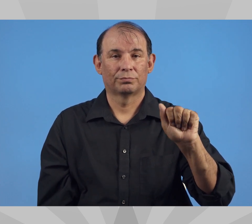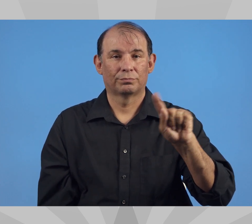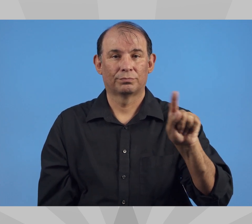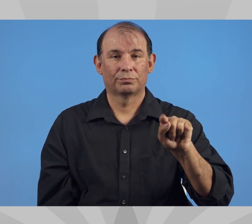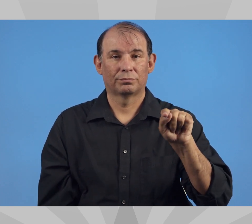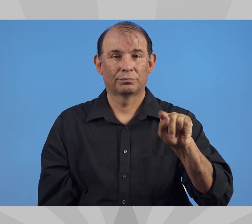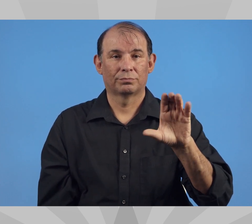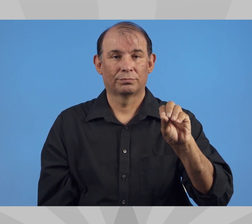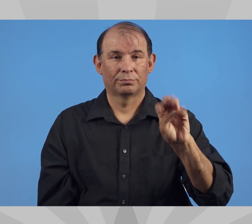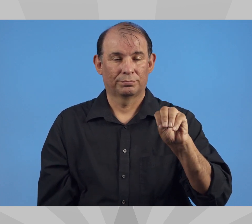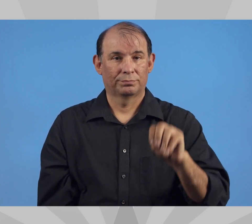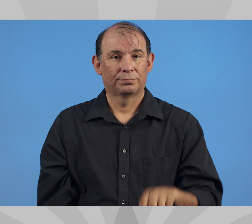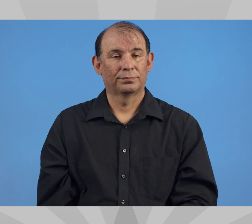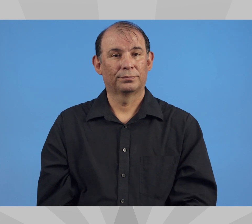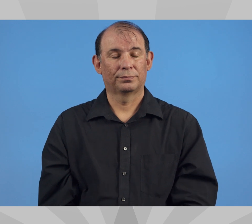www.michaelway4az.com.